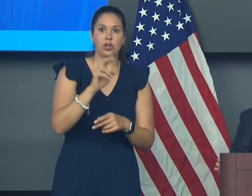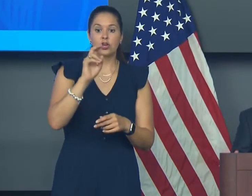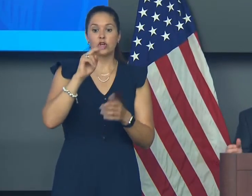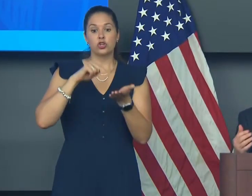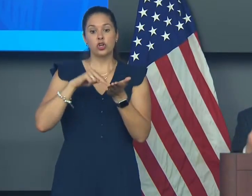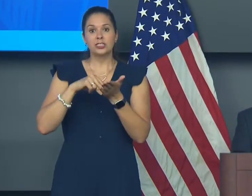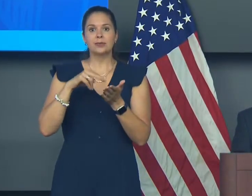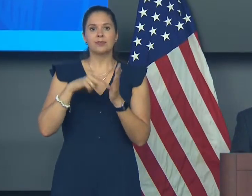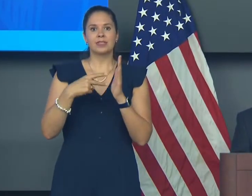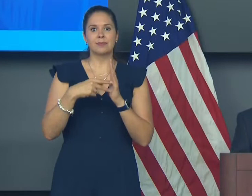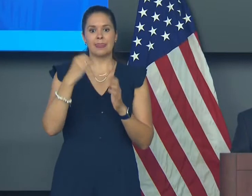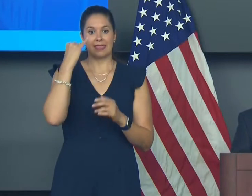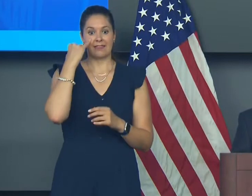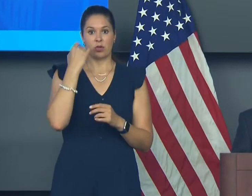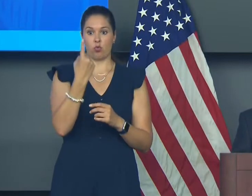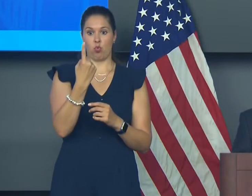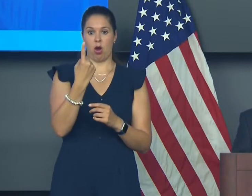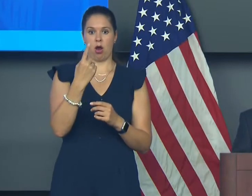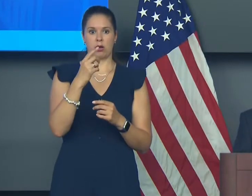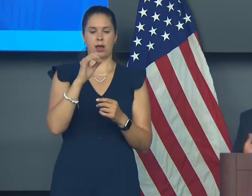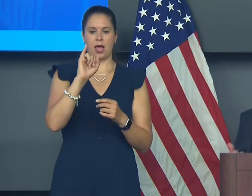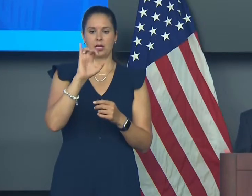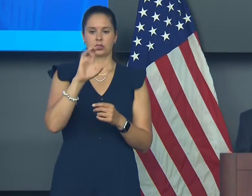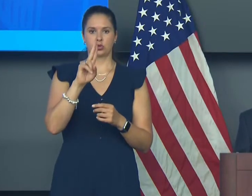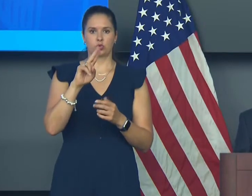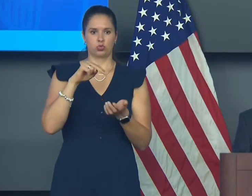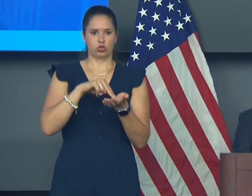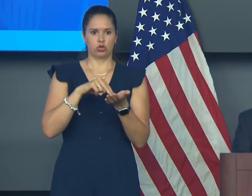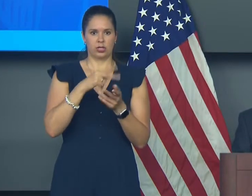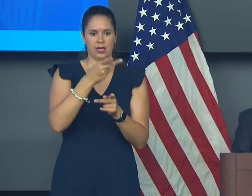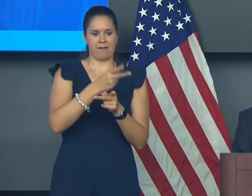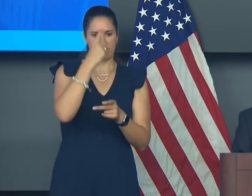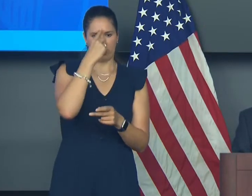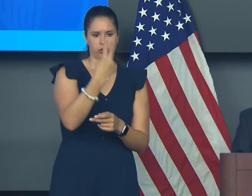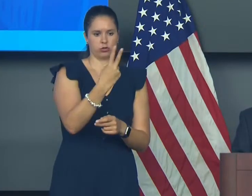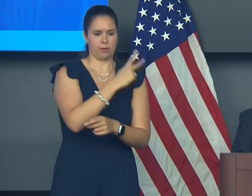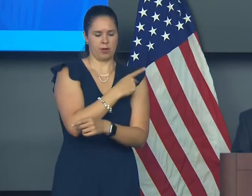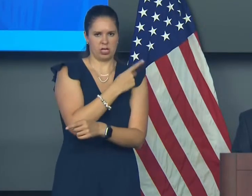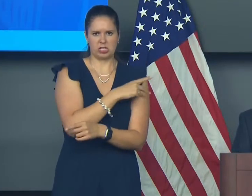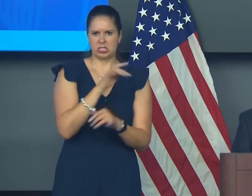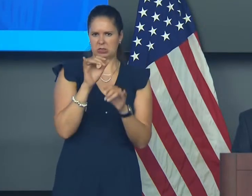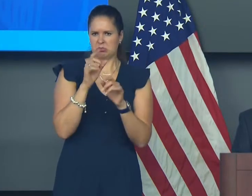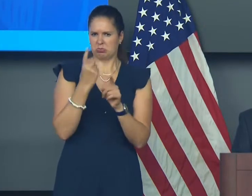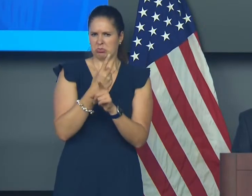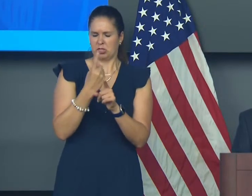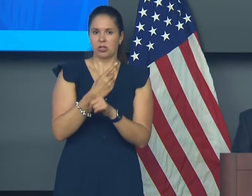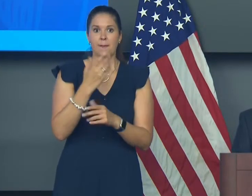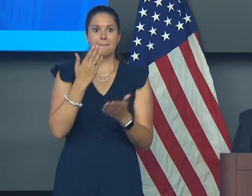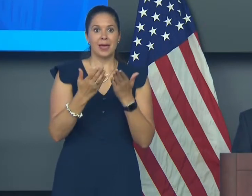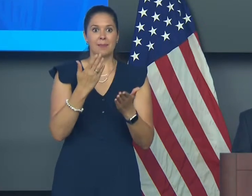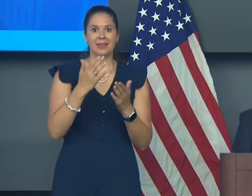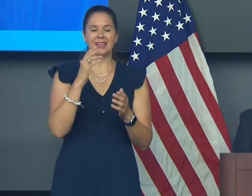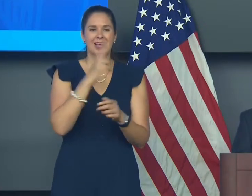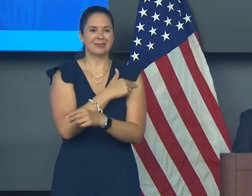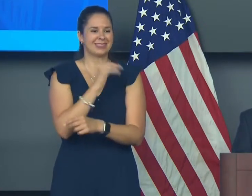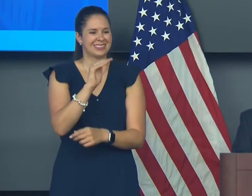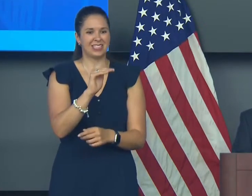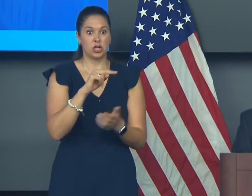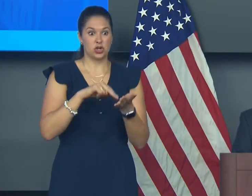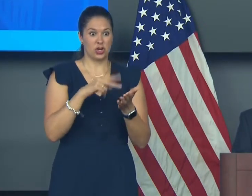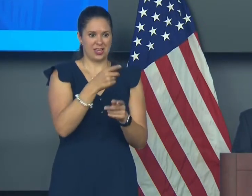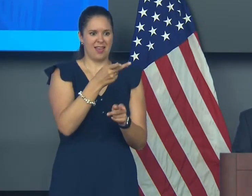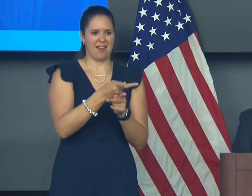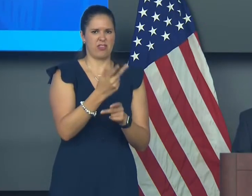meaning if you have one ICU nurse caring for 2 patients, that's a standard ICU ratio. Hospitals might need to ask that nurse to care for 3 patients or